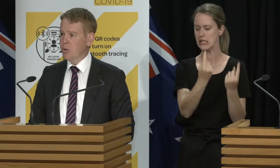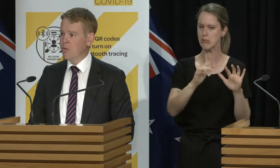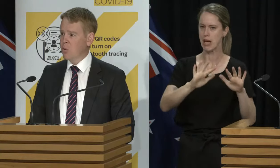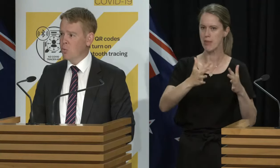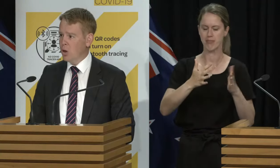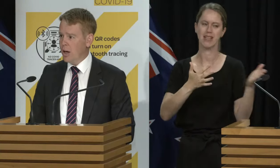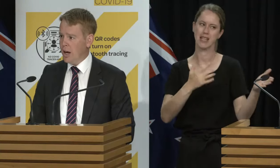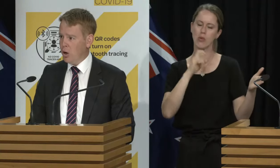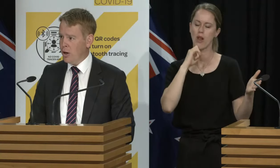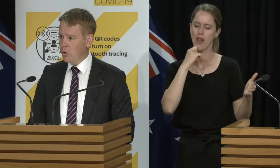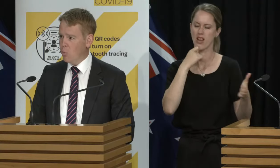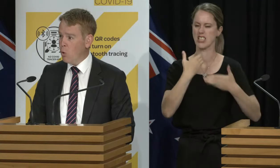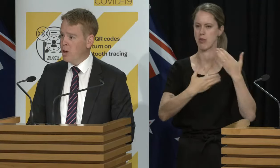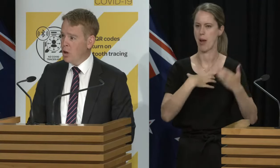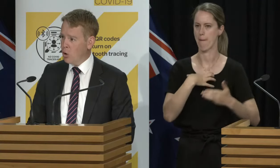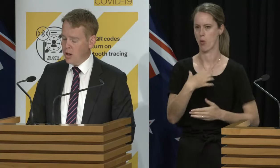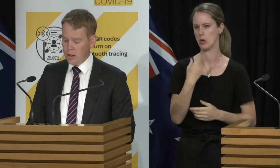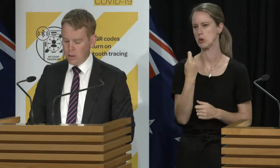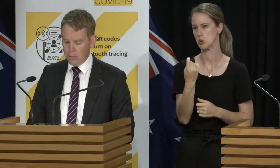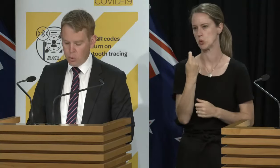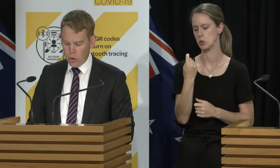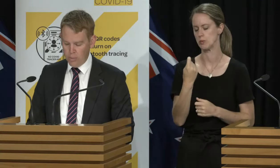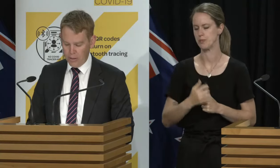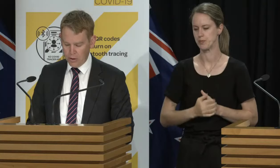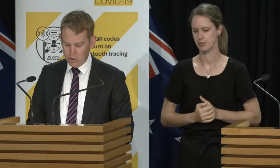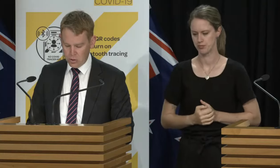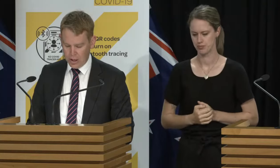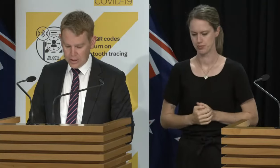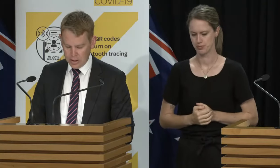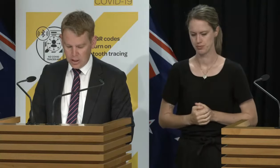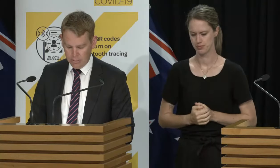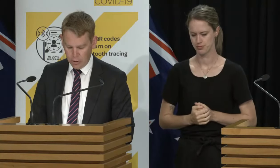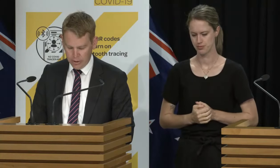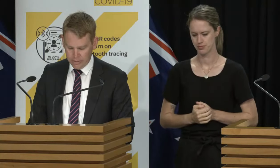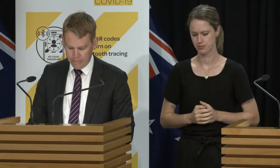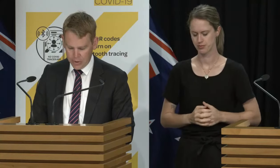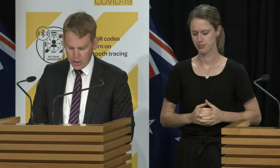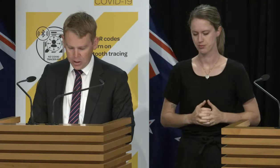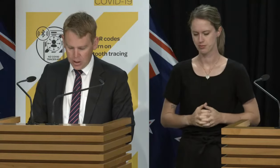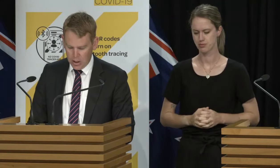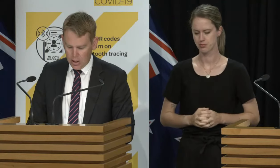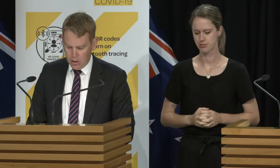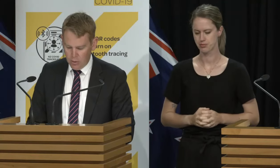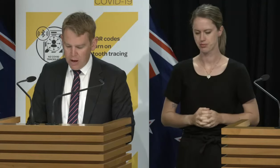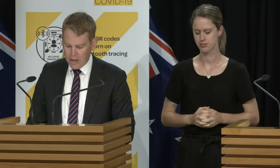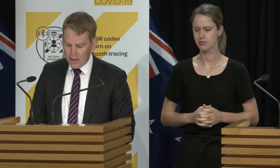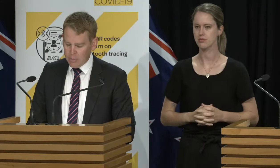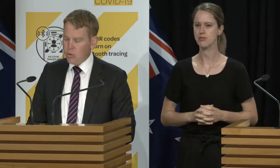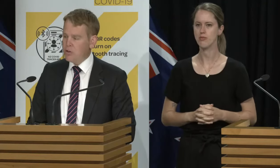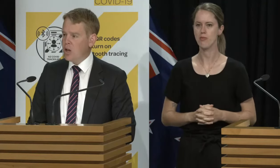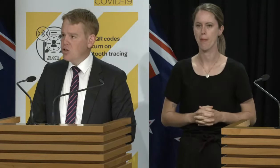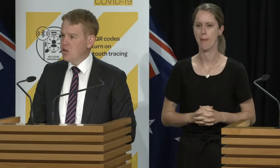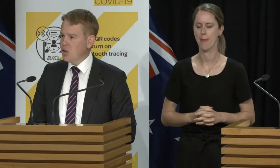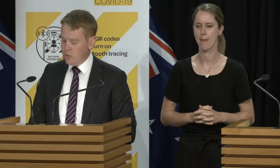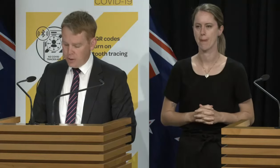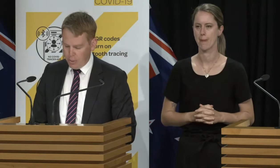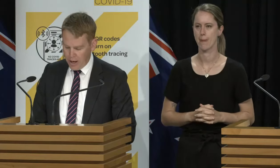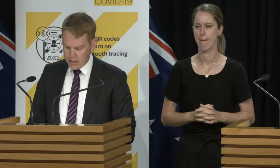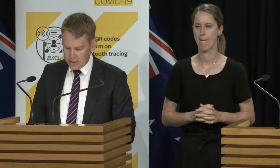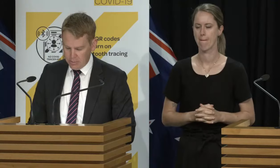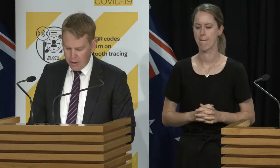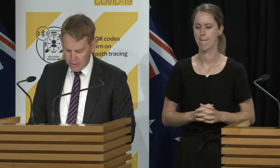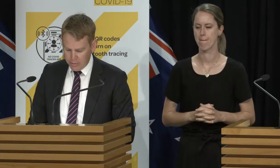Dr. Bloomfiled will outline what we know a little bit more about those 2 cases in a moment. We've made a number of changes over